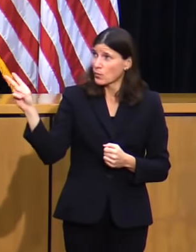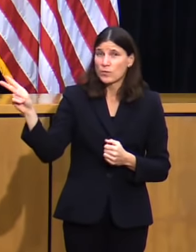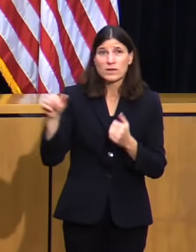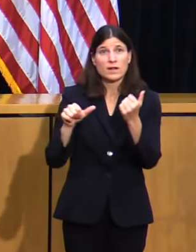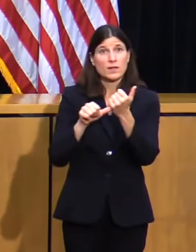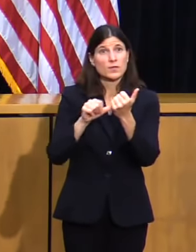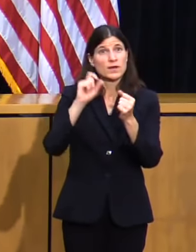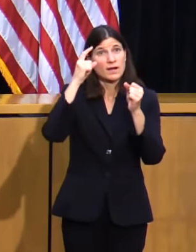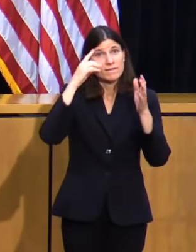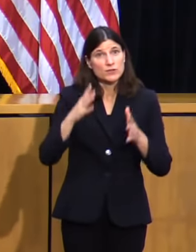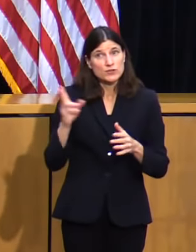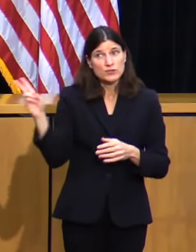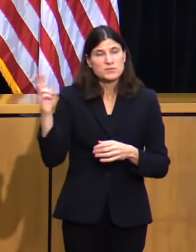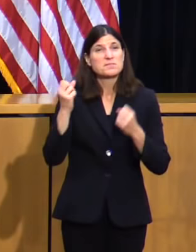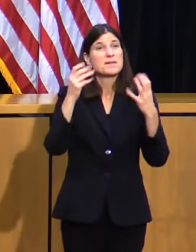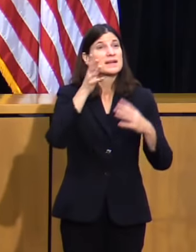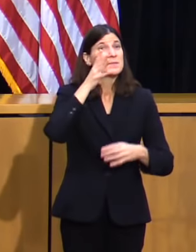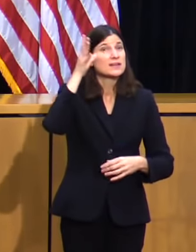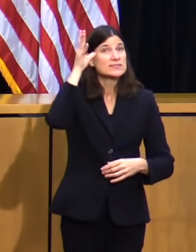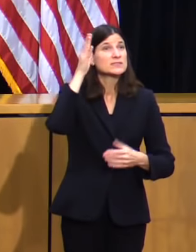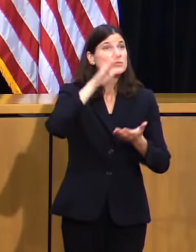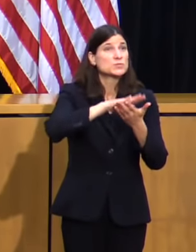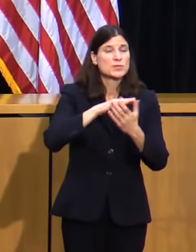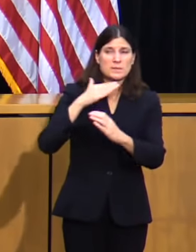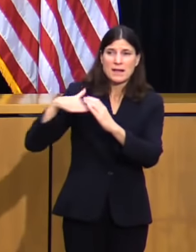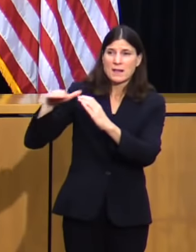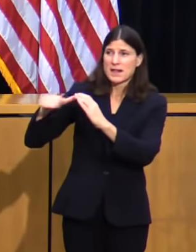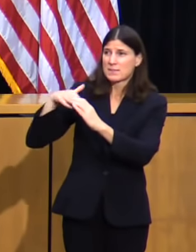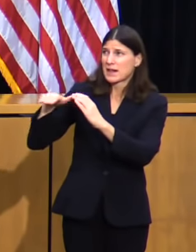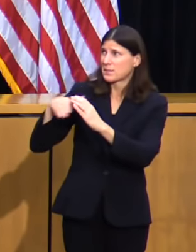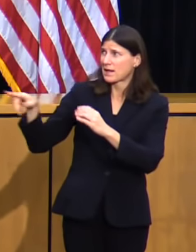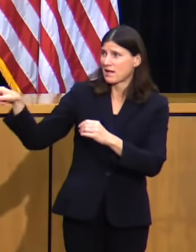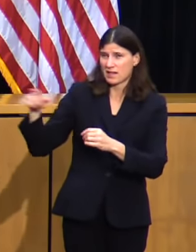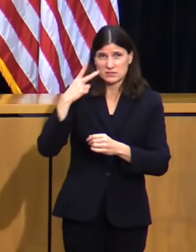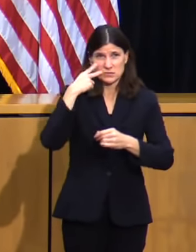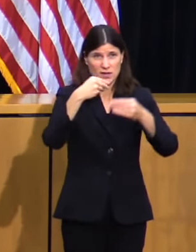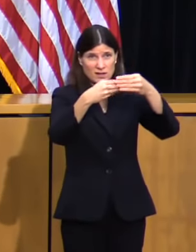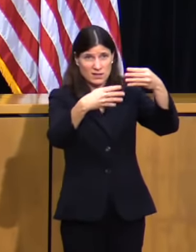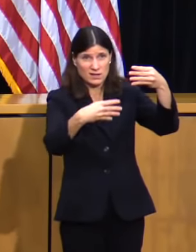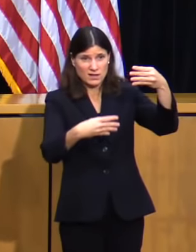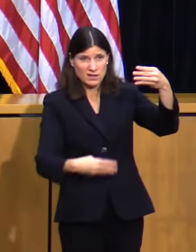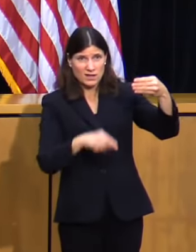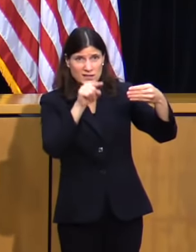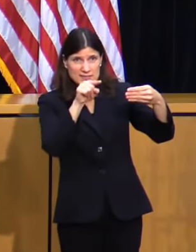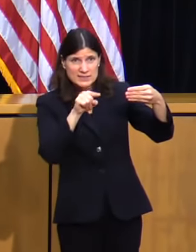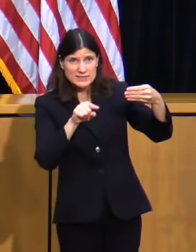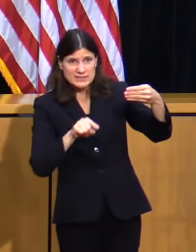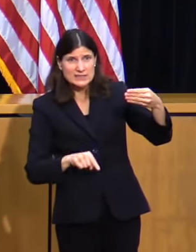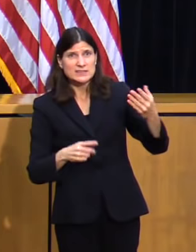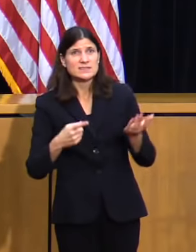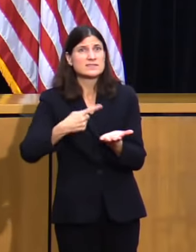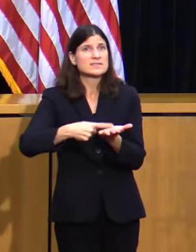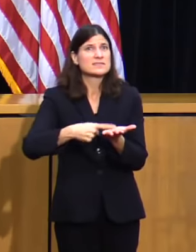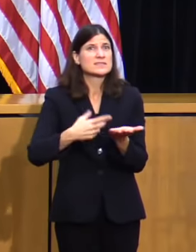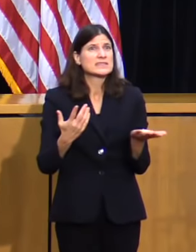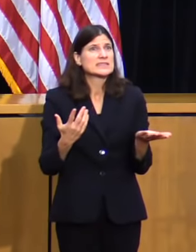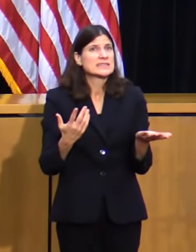not just the fact that the work helps them pay the bills, but about how work creates purpose.